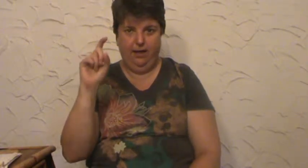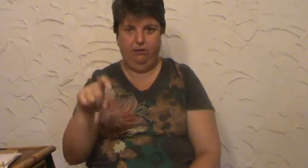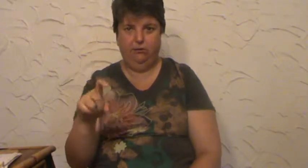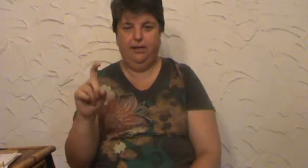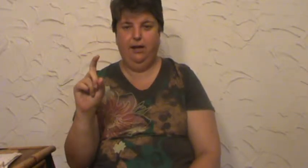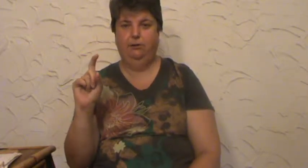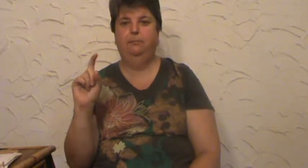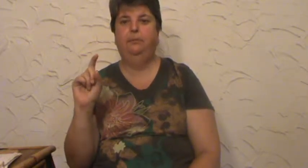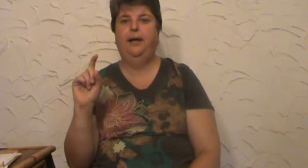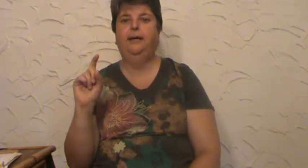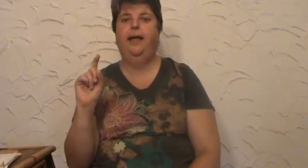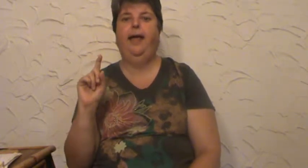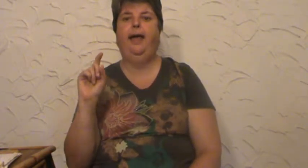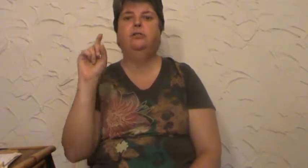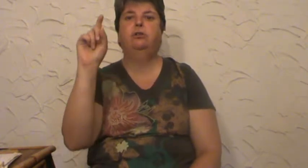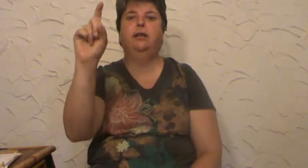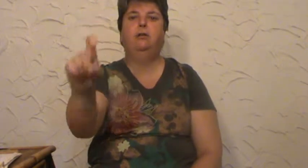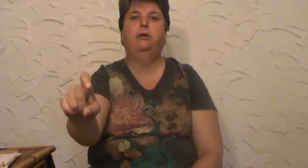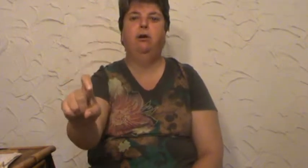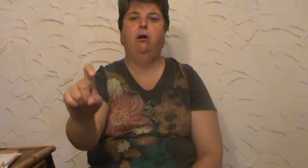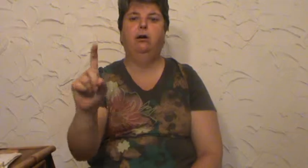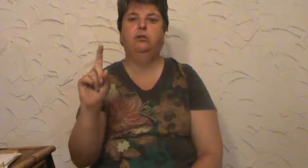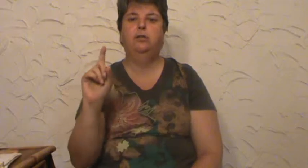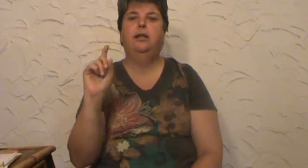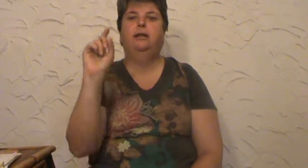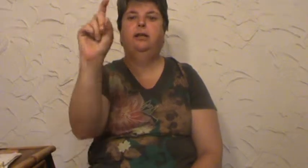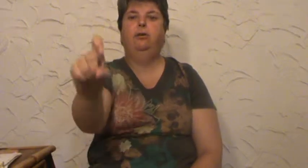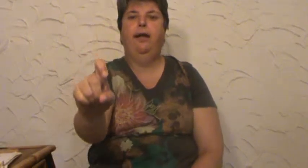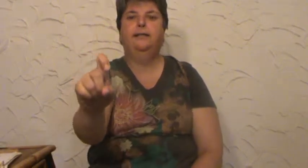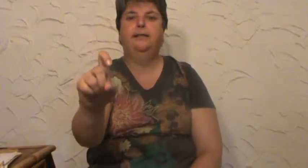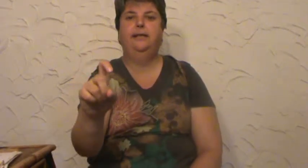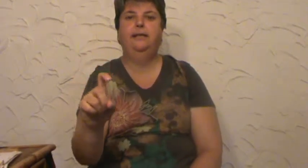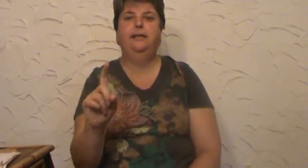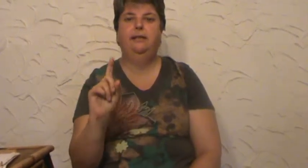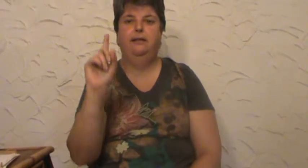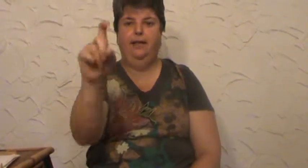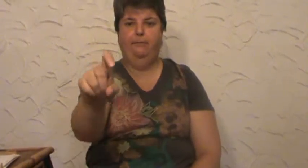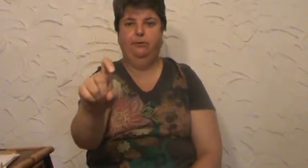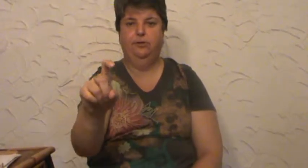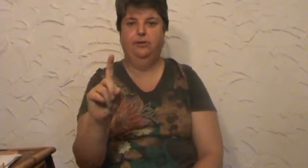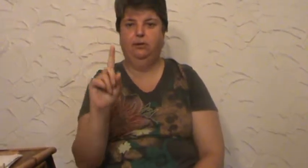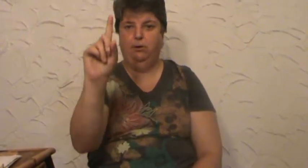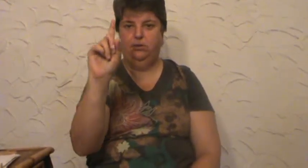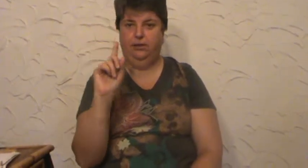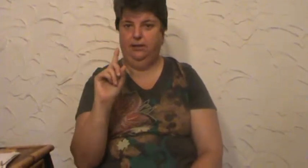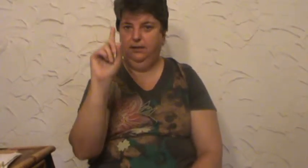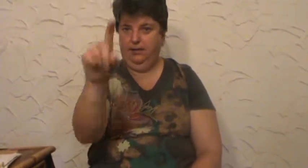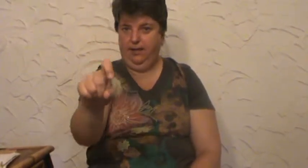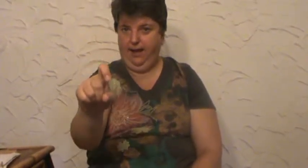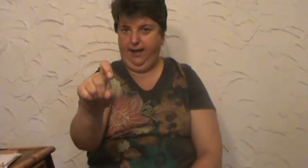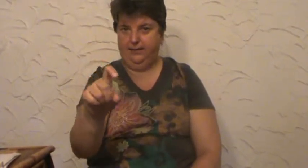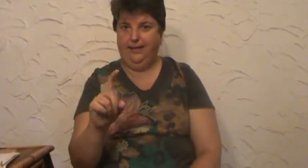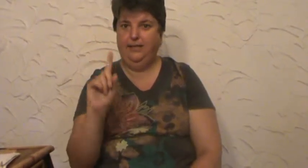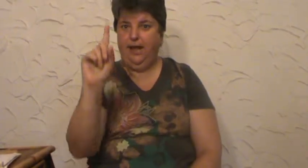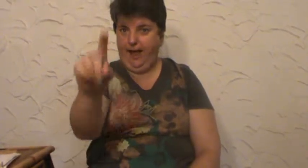you go down. But ask, you kind of go in an arch, like you're asking that person a question. Ask. I need to